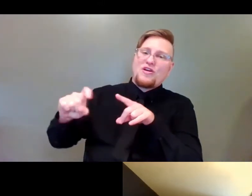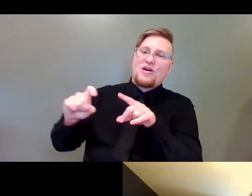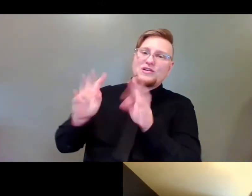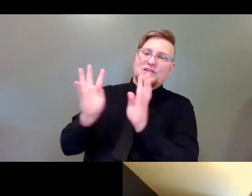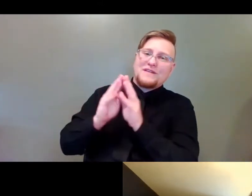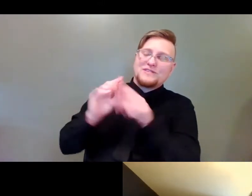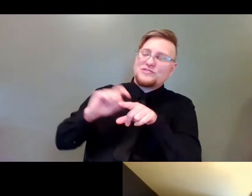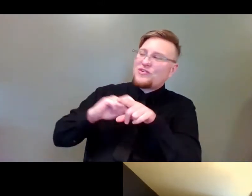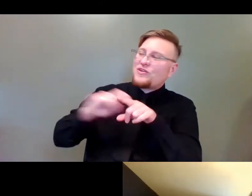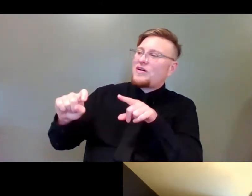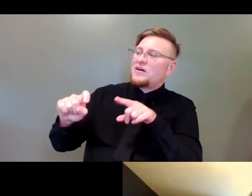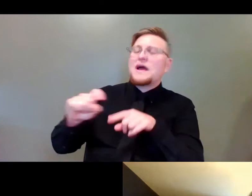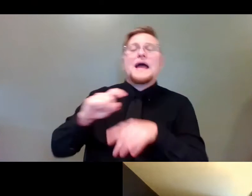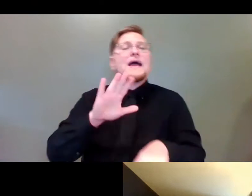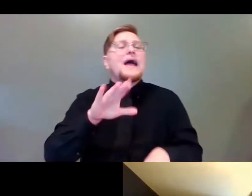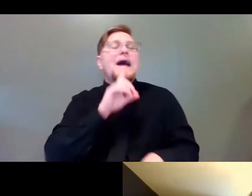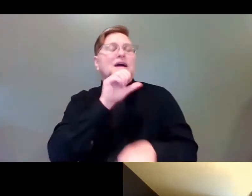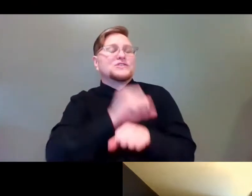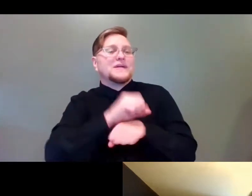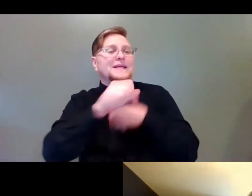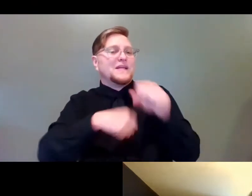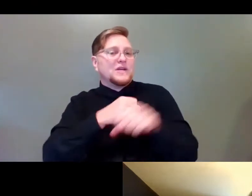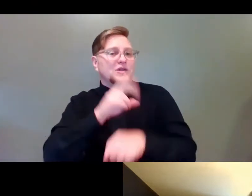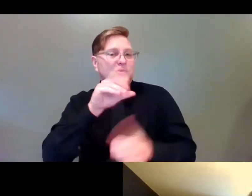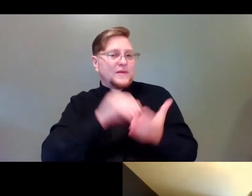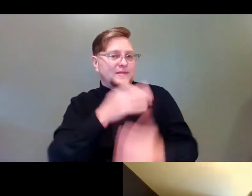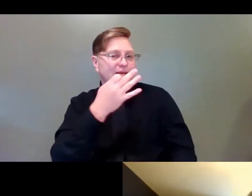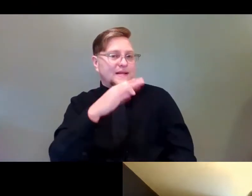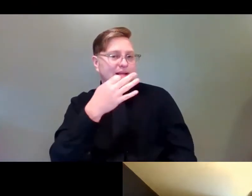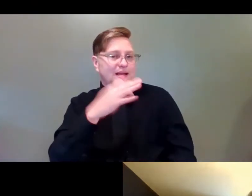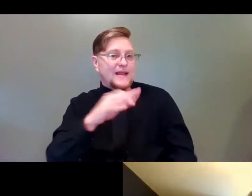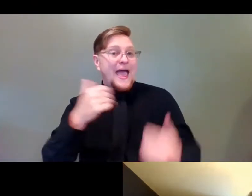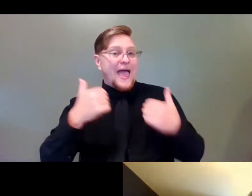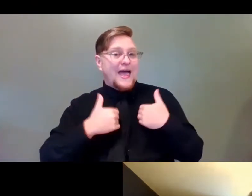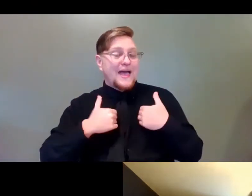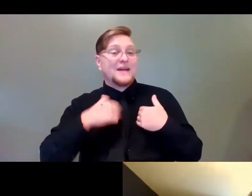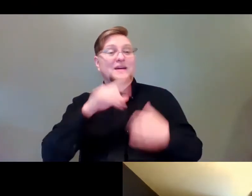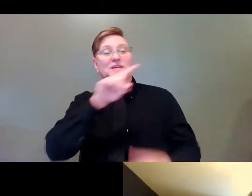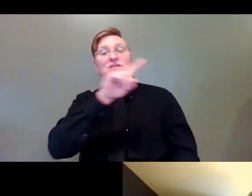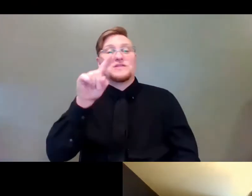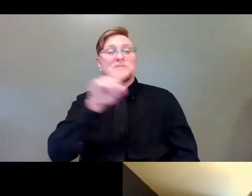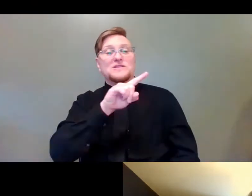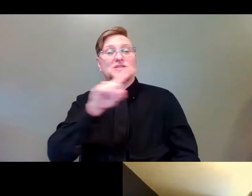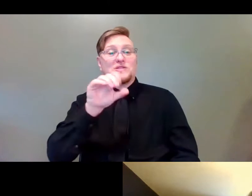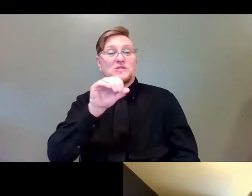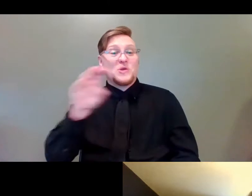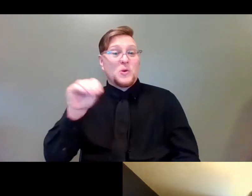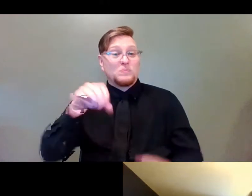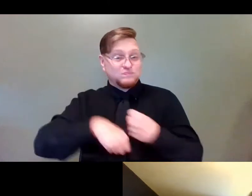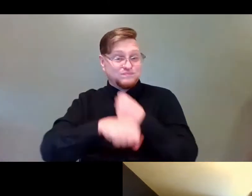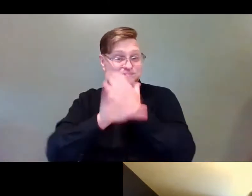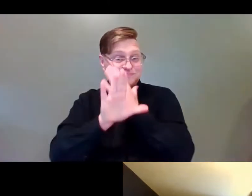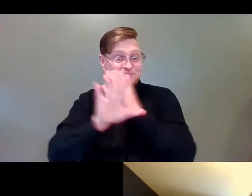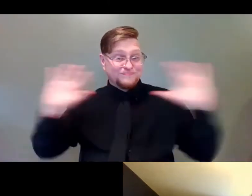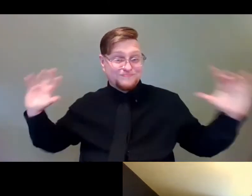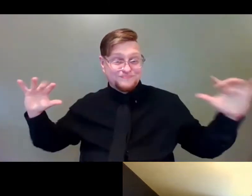from 2019. They instigated their own Zoom reunion 1 year after WILD, and that was very emotional, with women